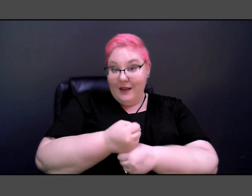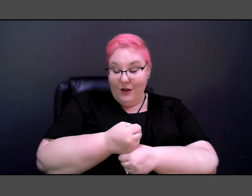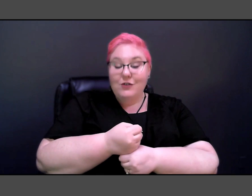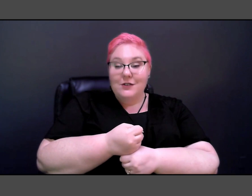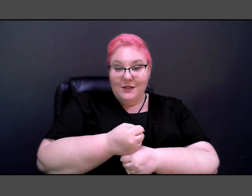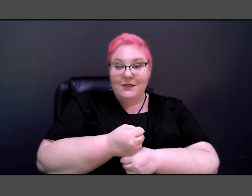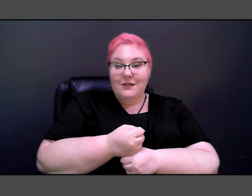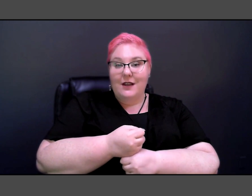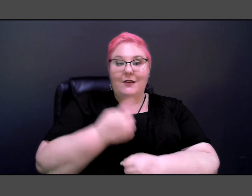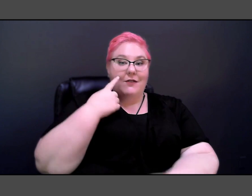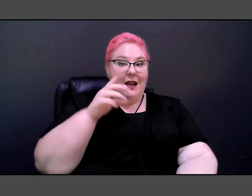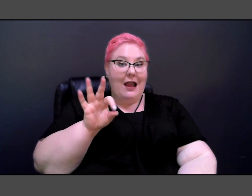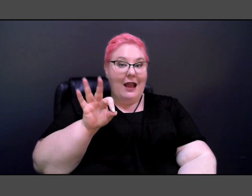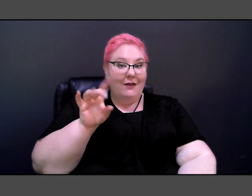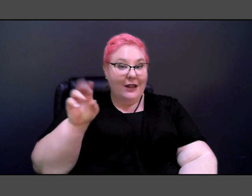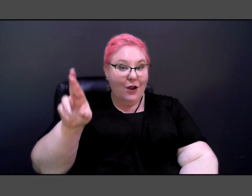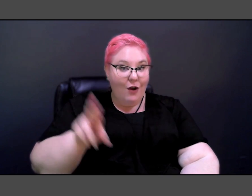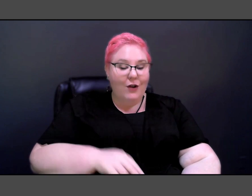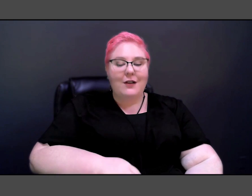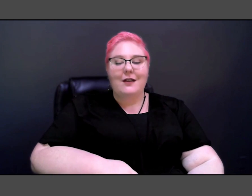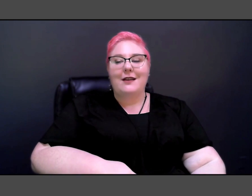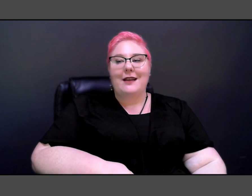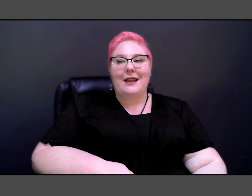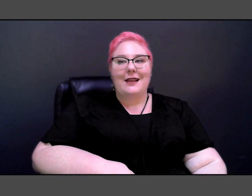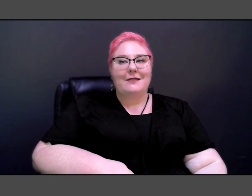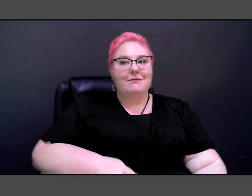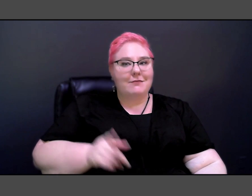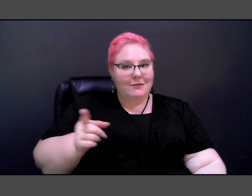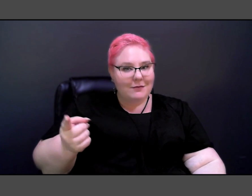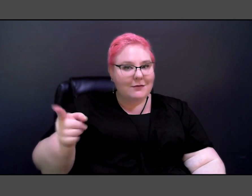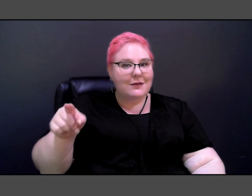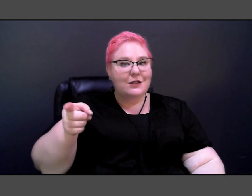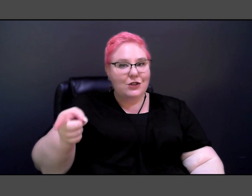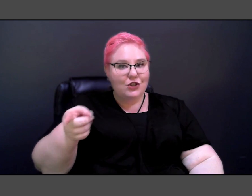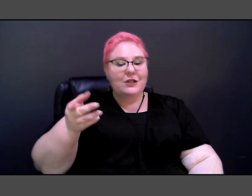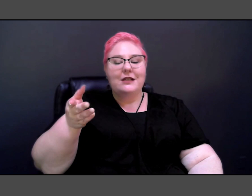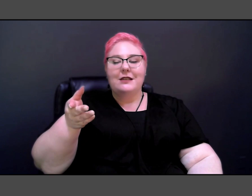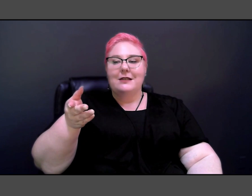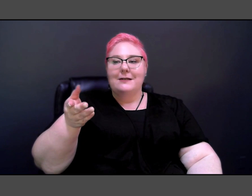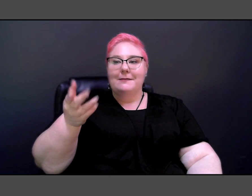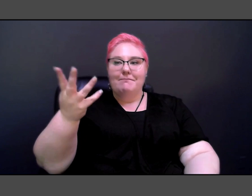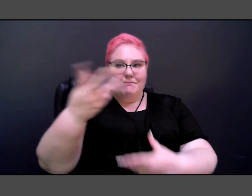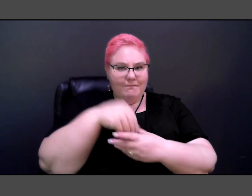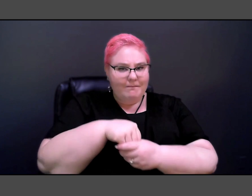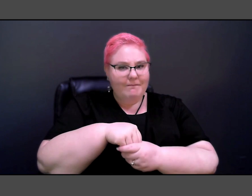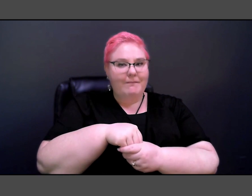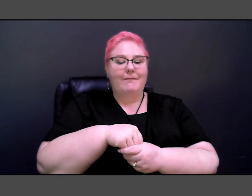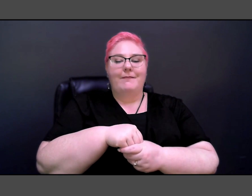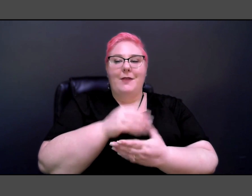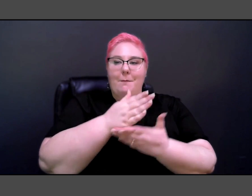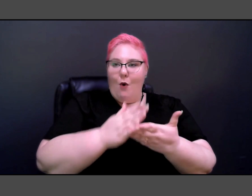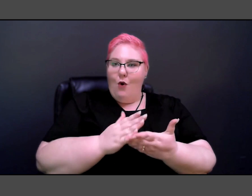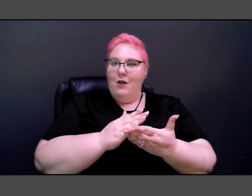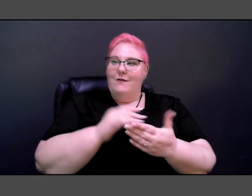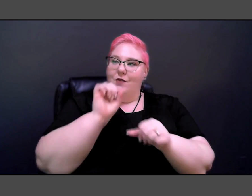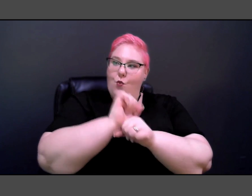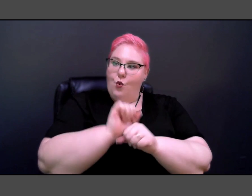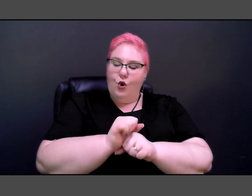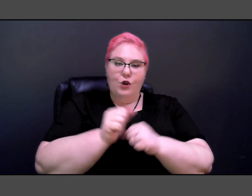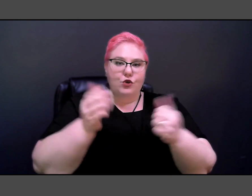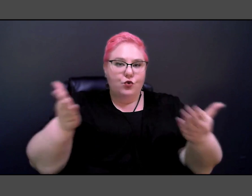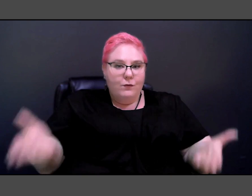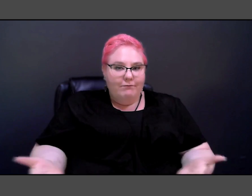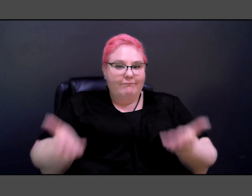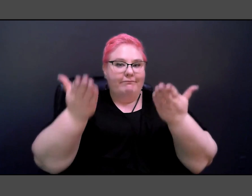so she is one of the, she's part of the work that we're doing to lift up women. But